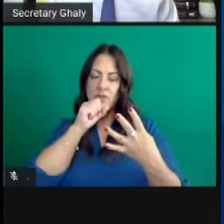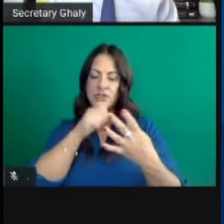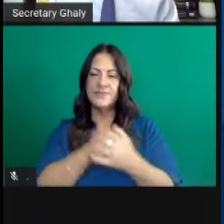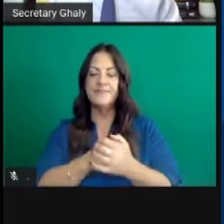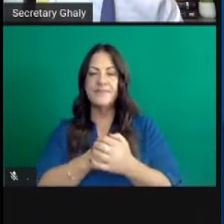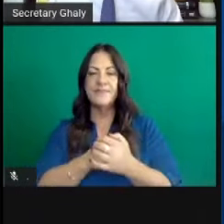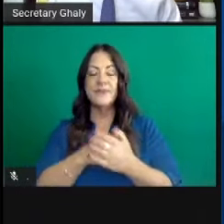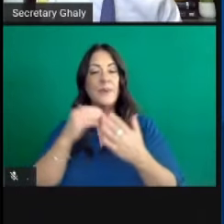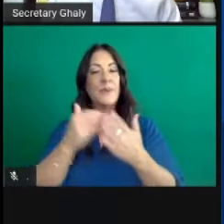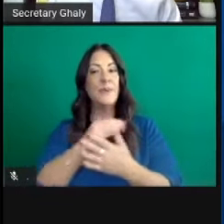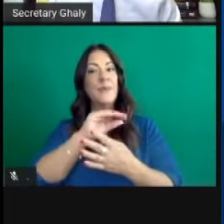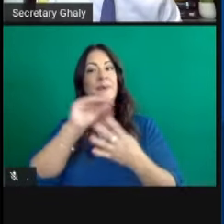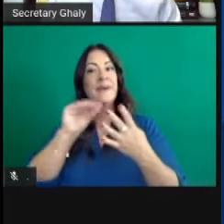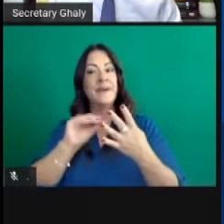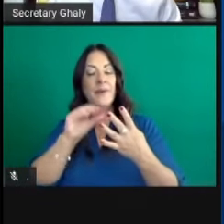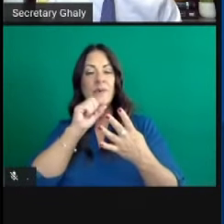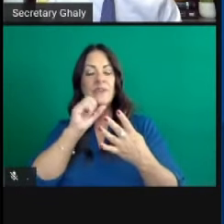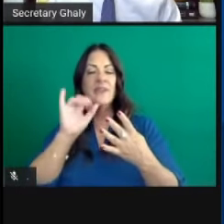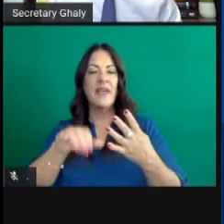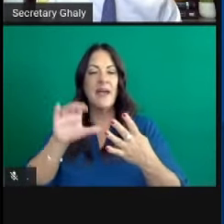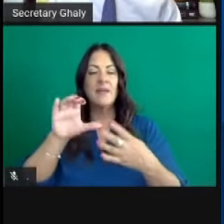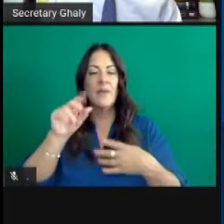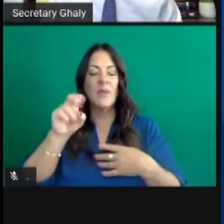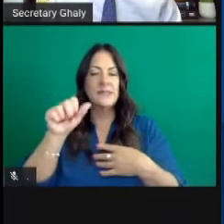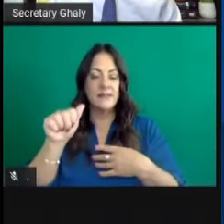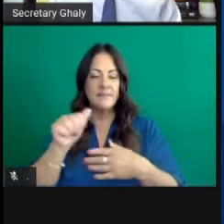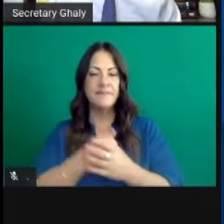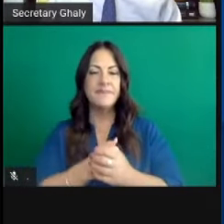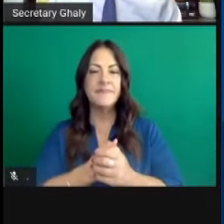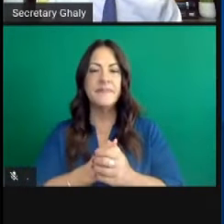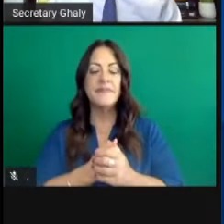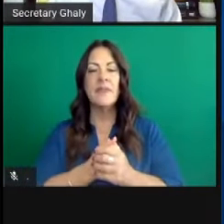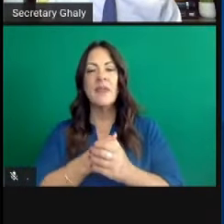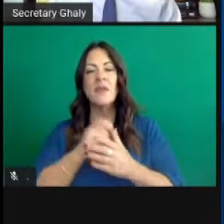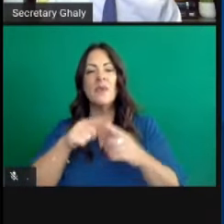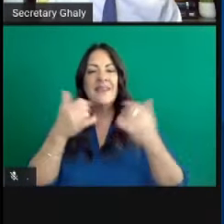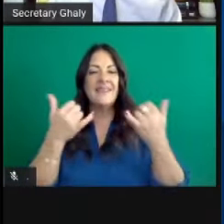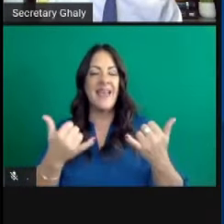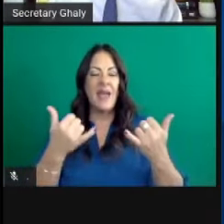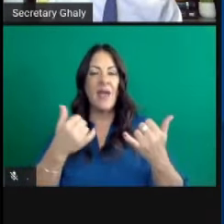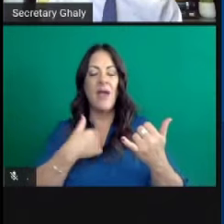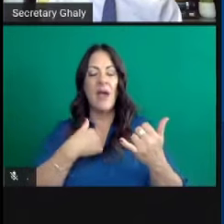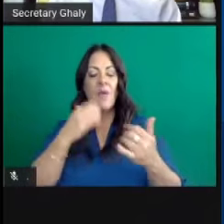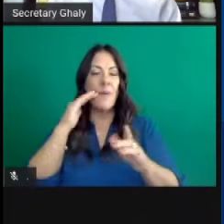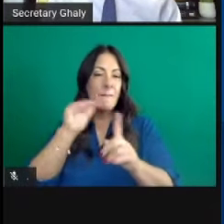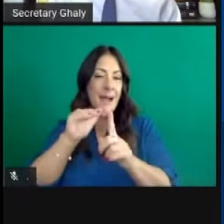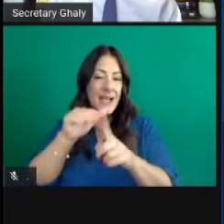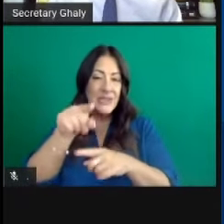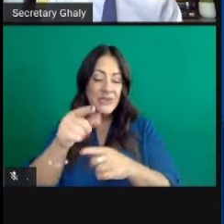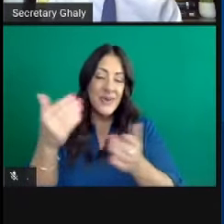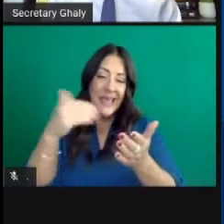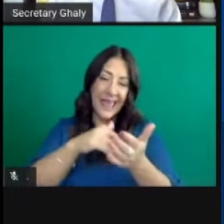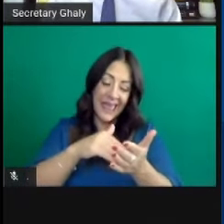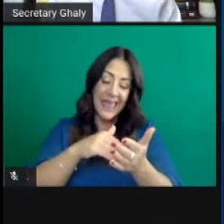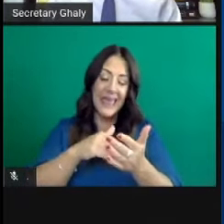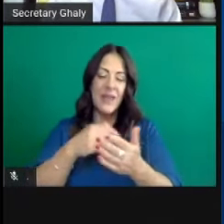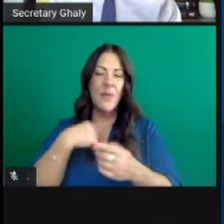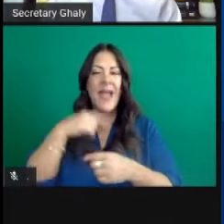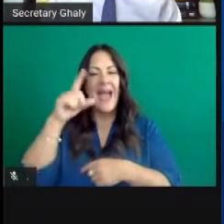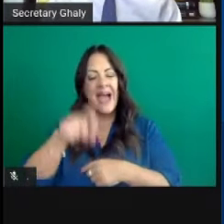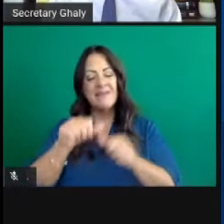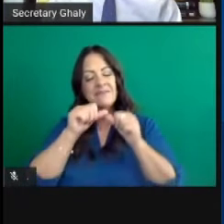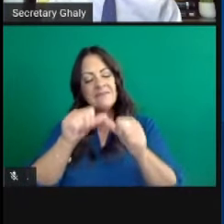So before we open it up to reporter questions, I'll remind you for a third time, and we continue